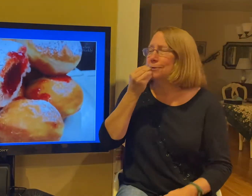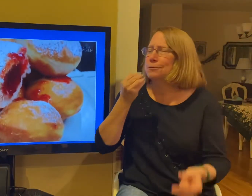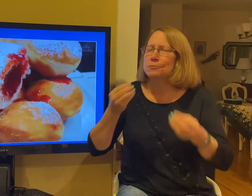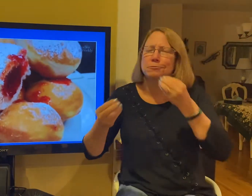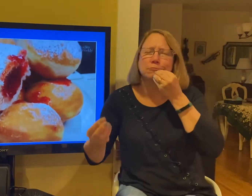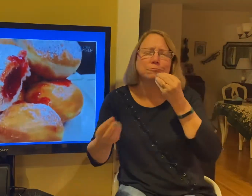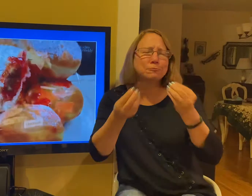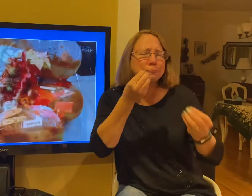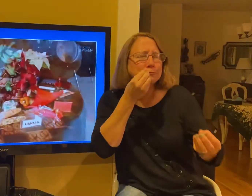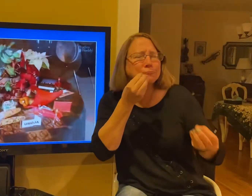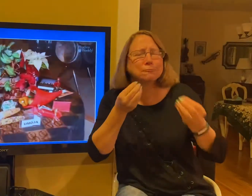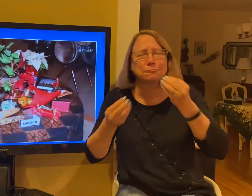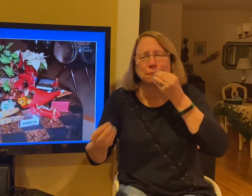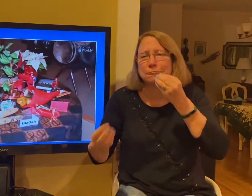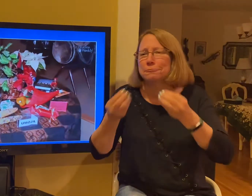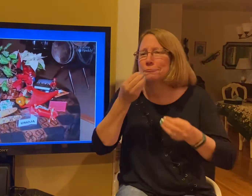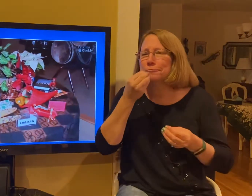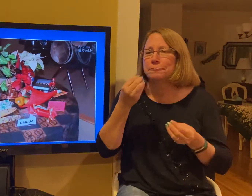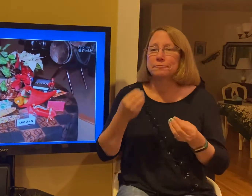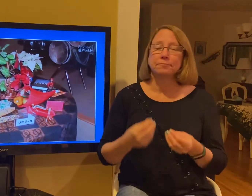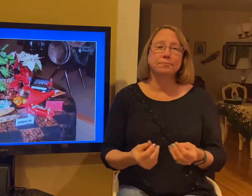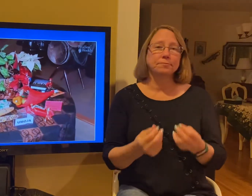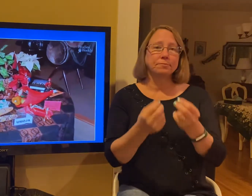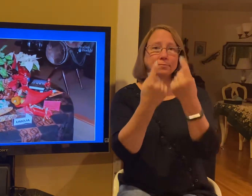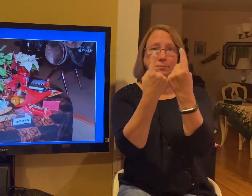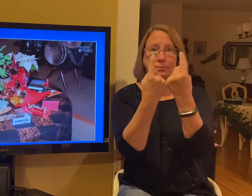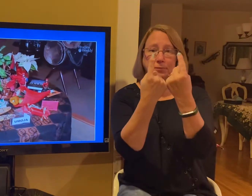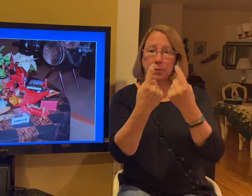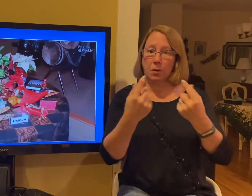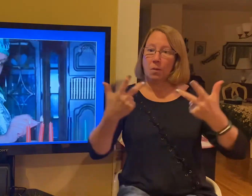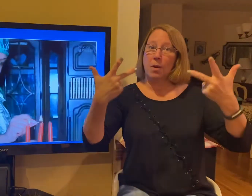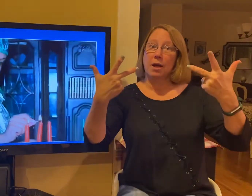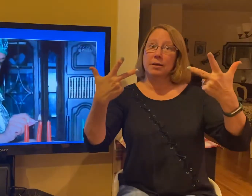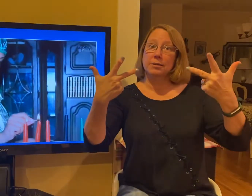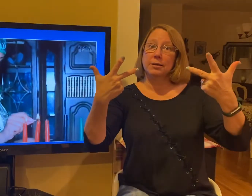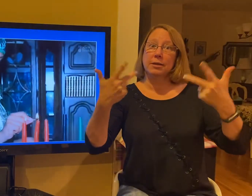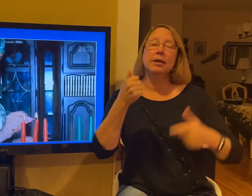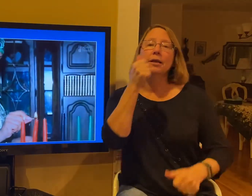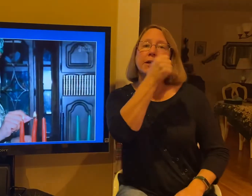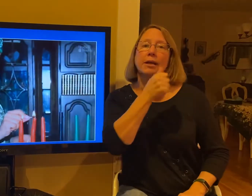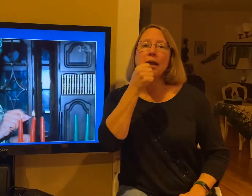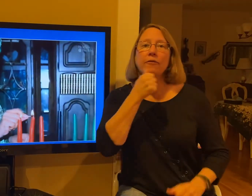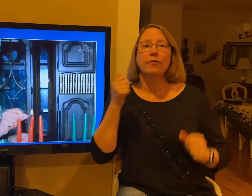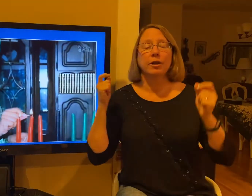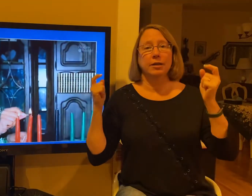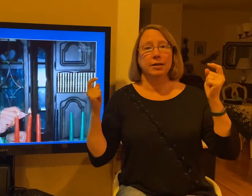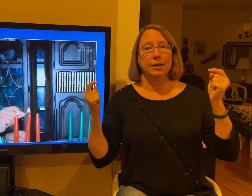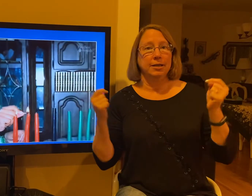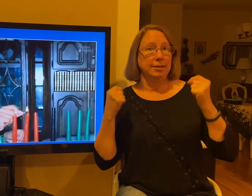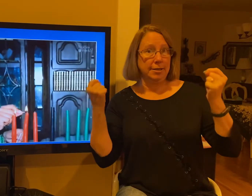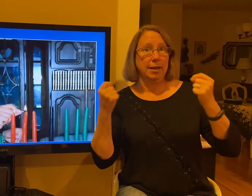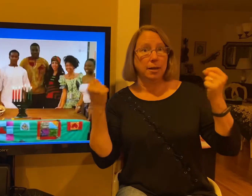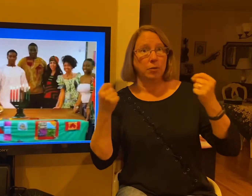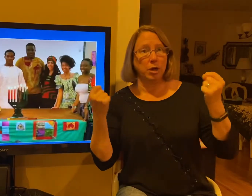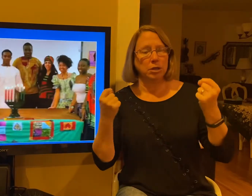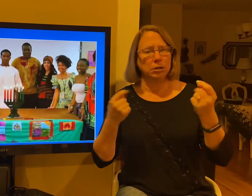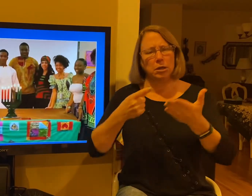safkinyot. Kwanzaa is an African winter celebration that's observed during the last week of December. It's a fairly